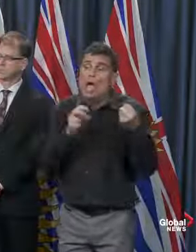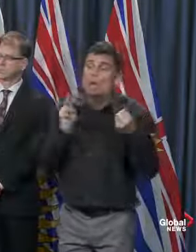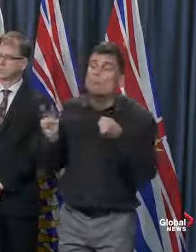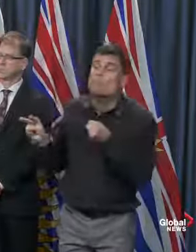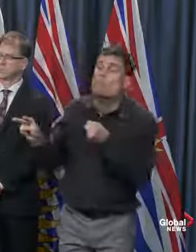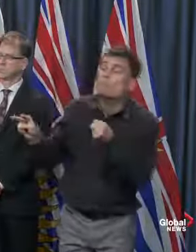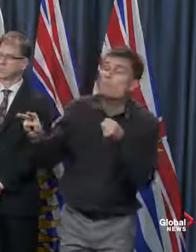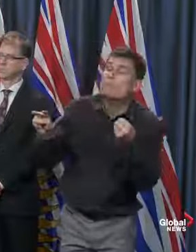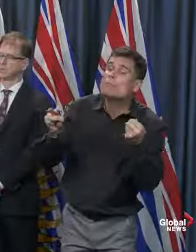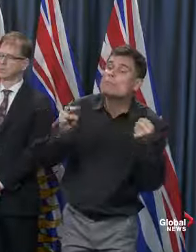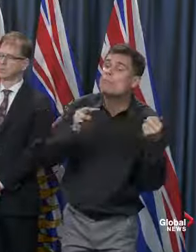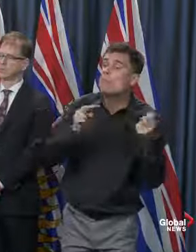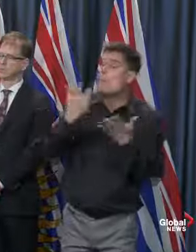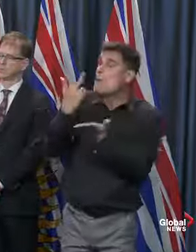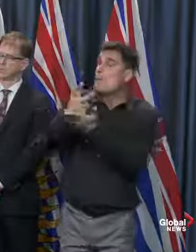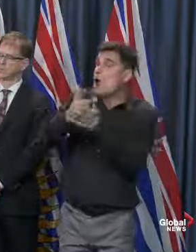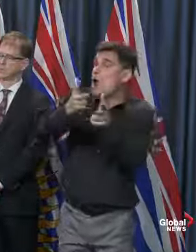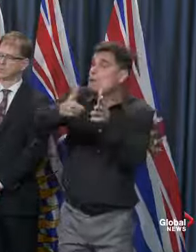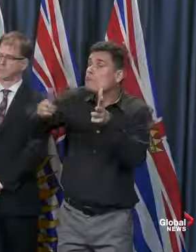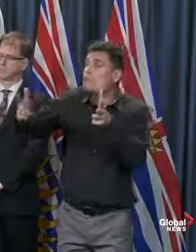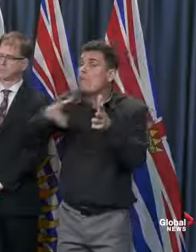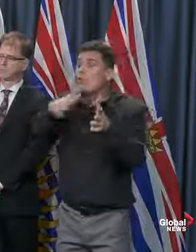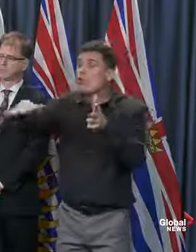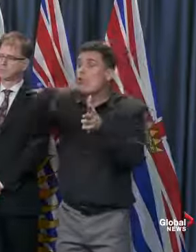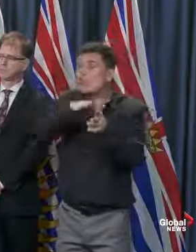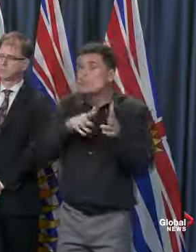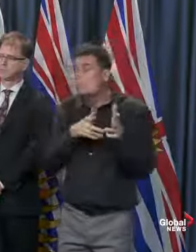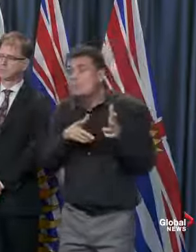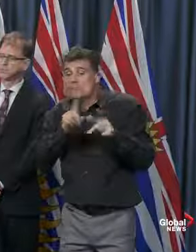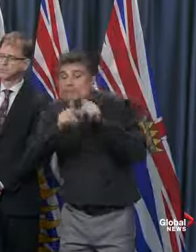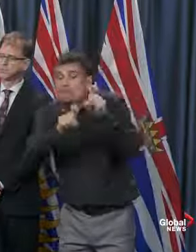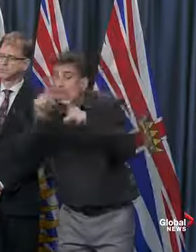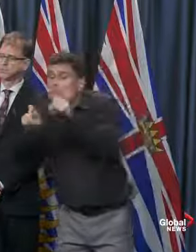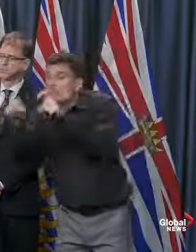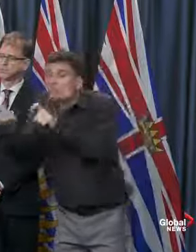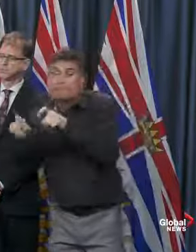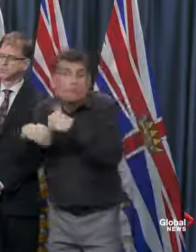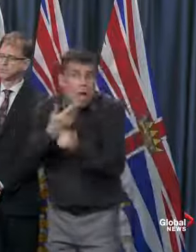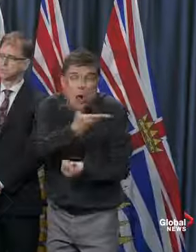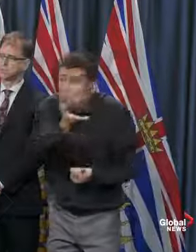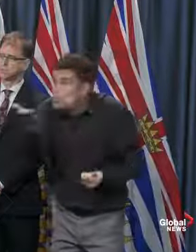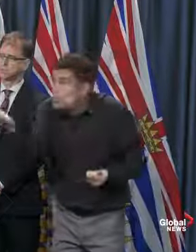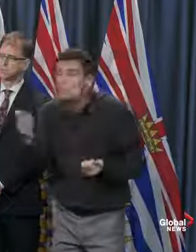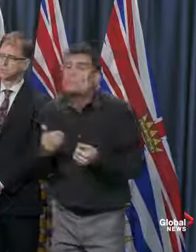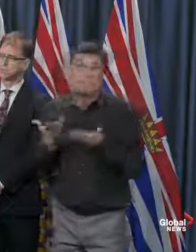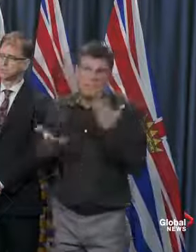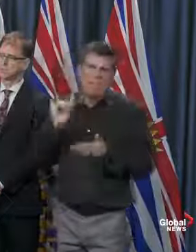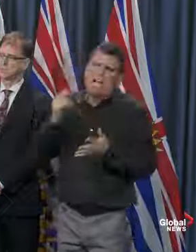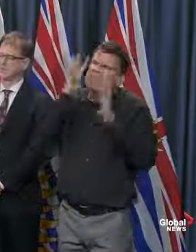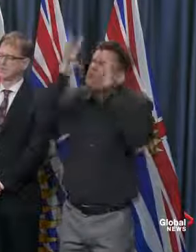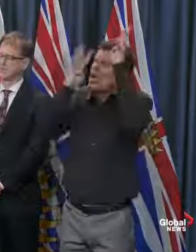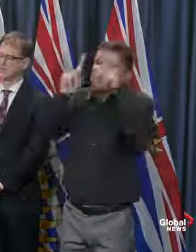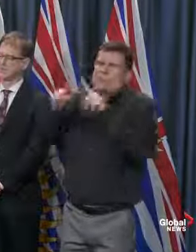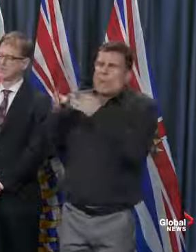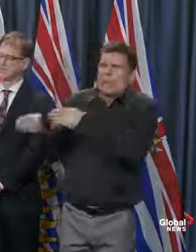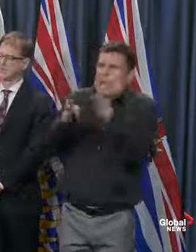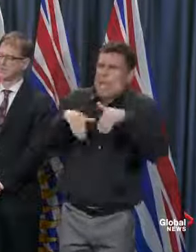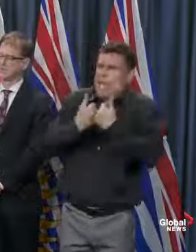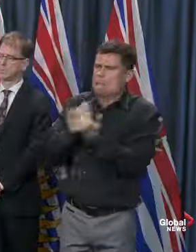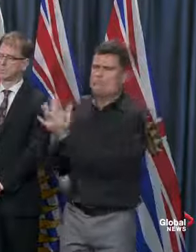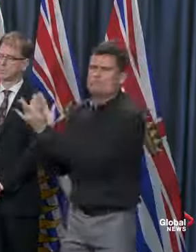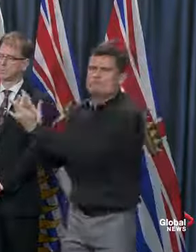are ways that we've been trying to get around that, and I know Interior and the North are looking at how they can best do that within